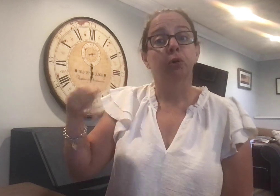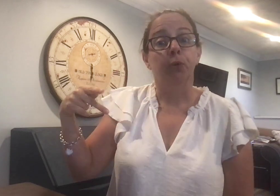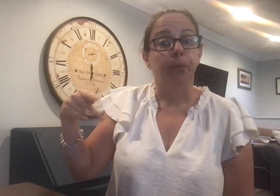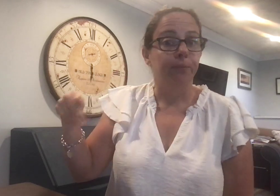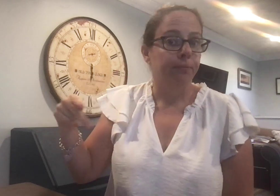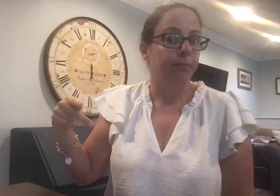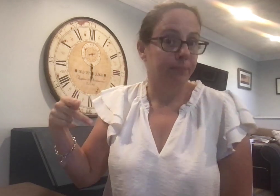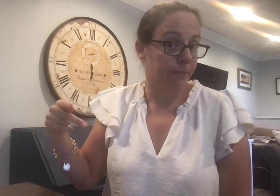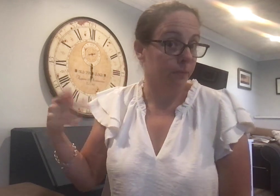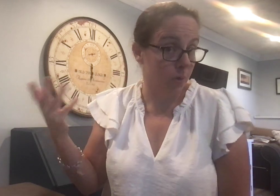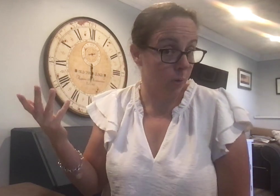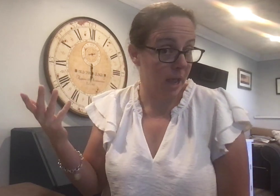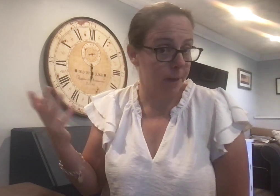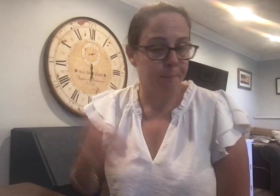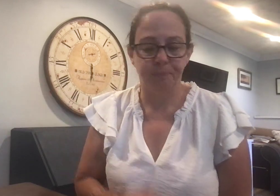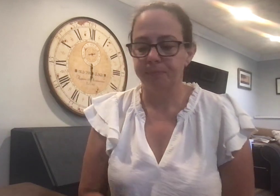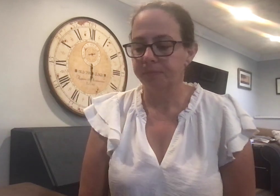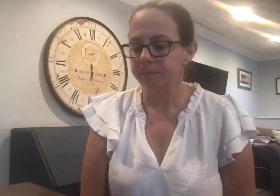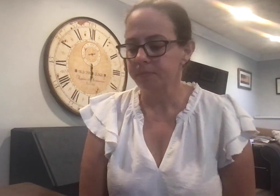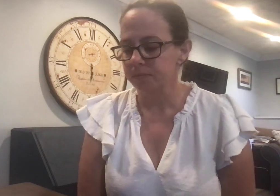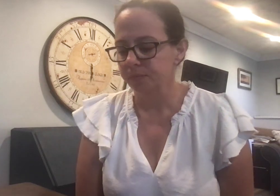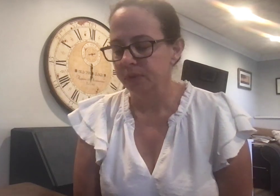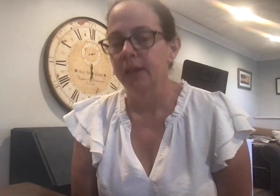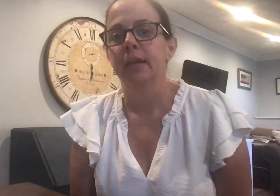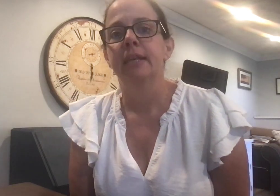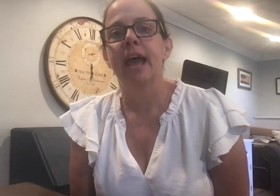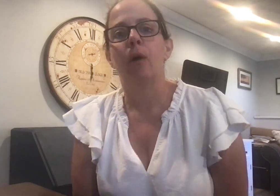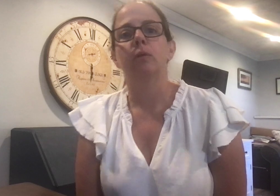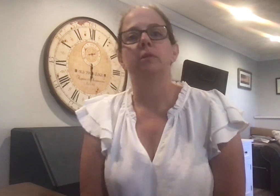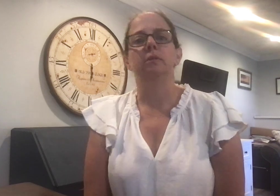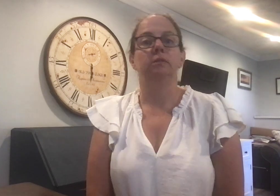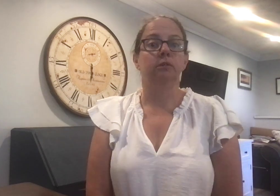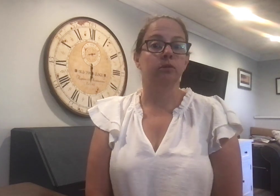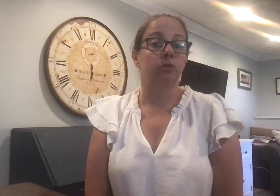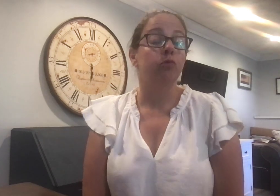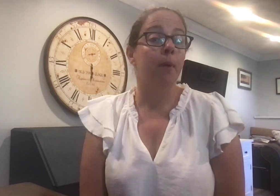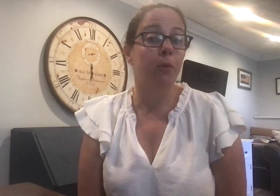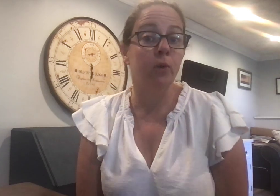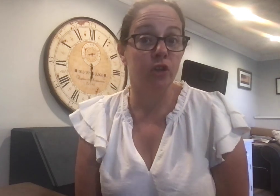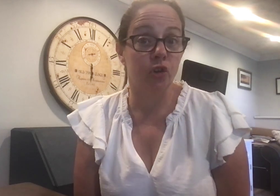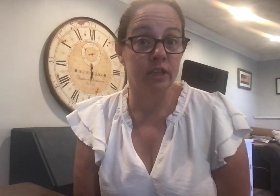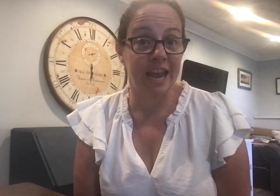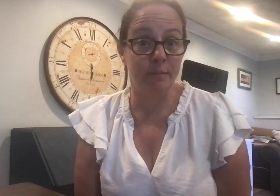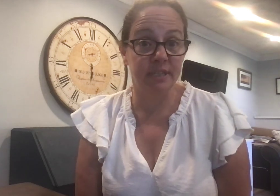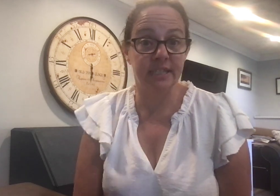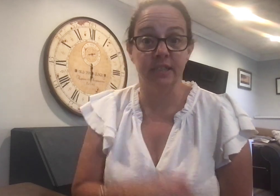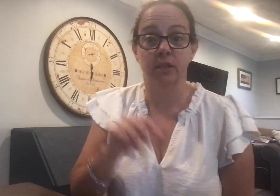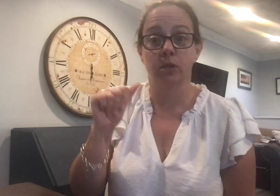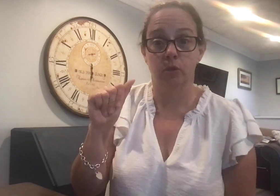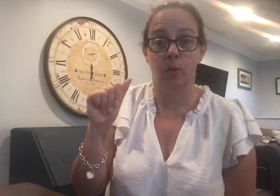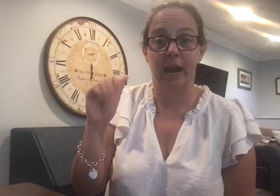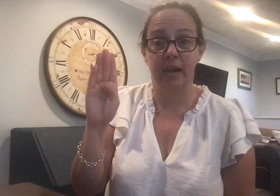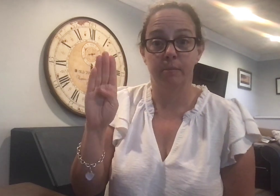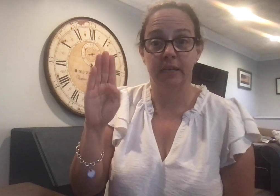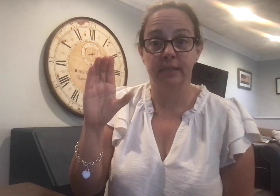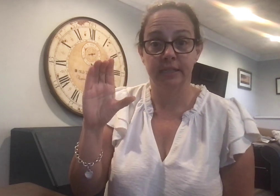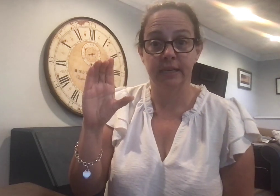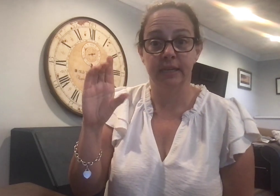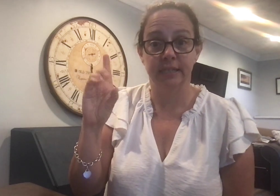purple. Okay, now remember we learned the ABCs. So A, B, C,